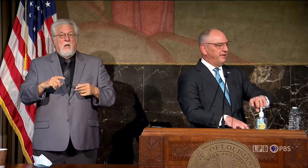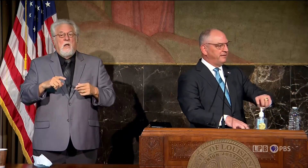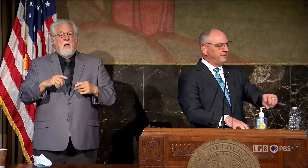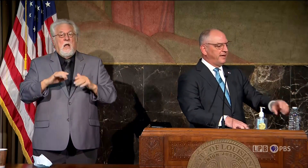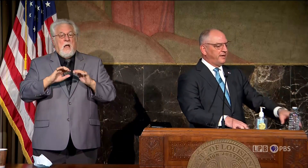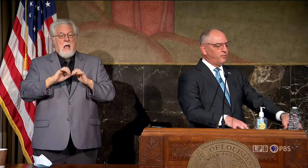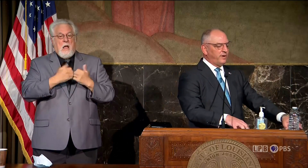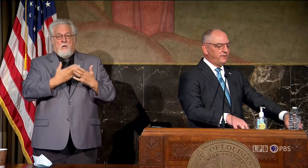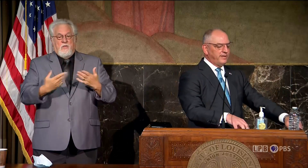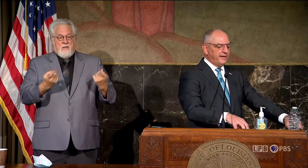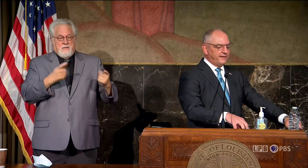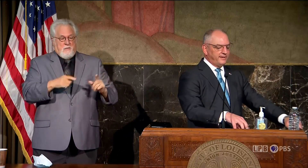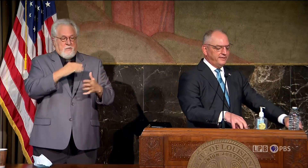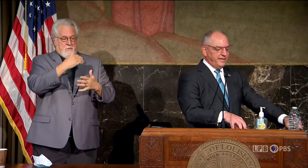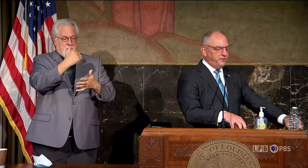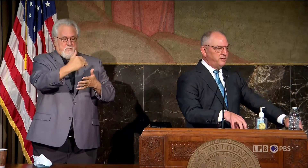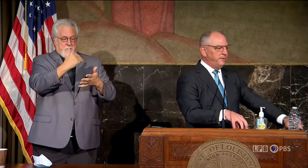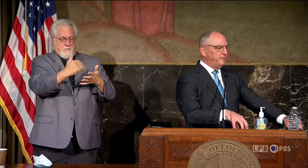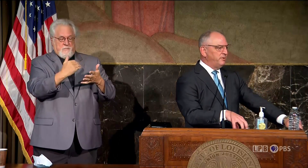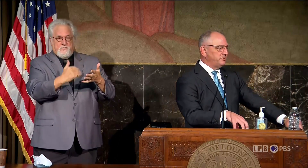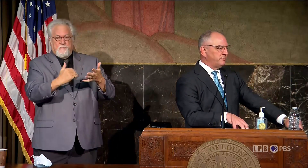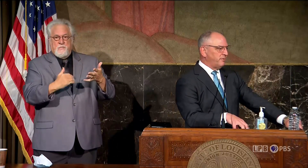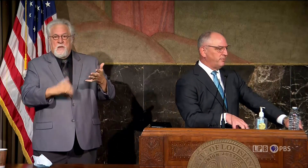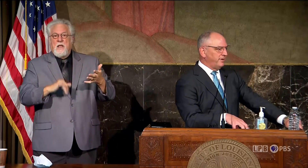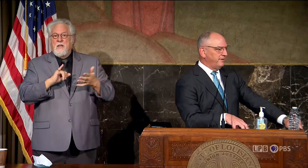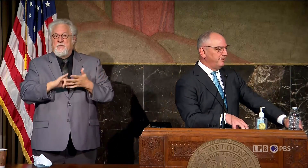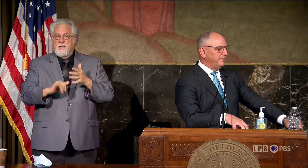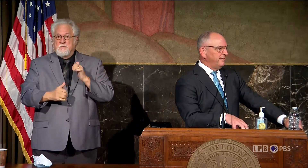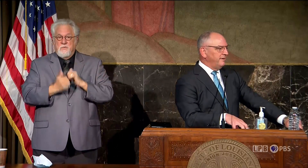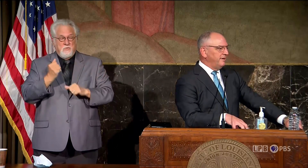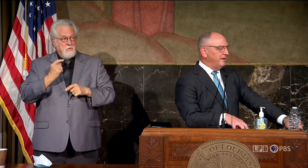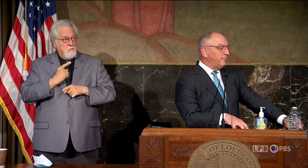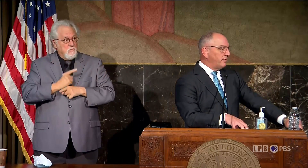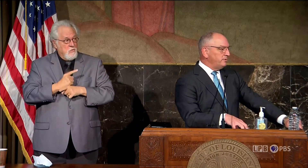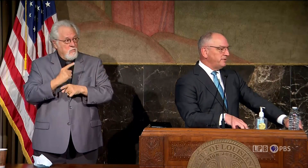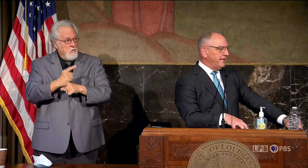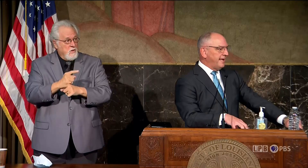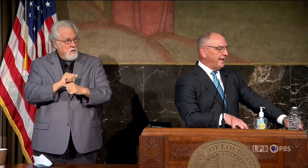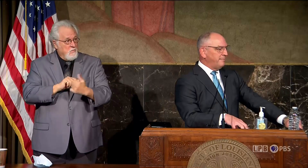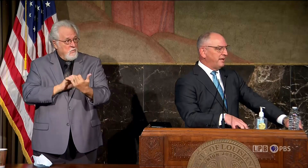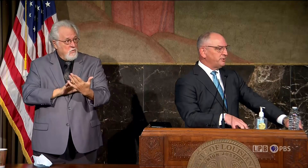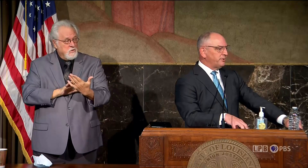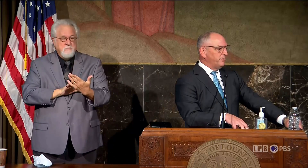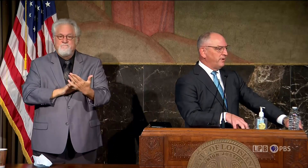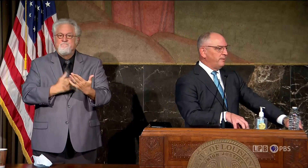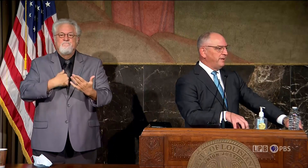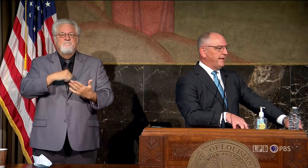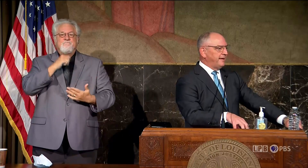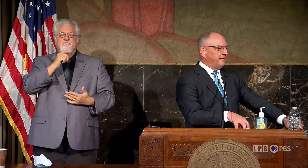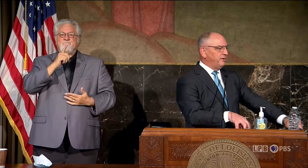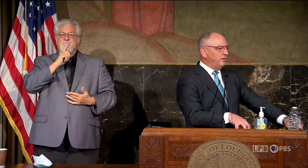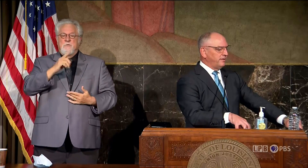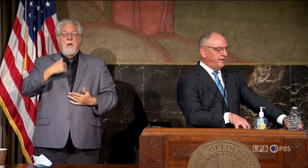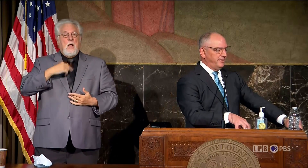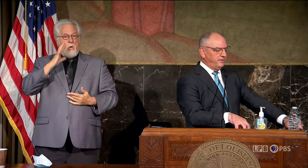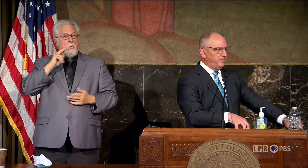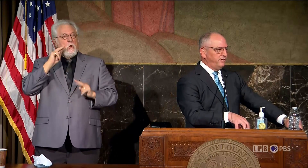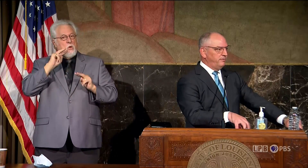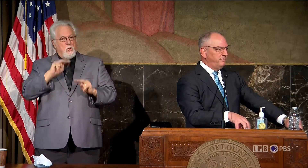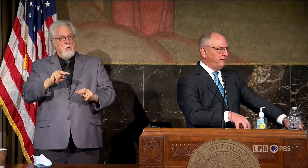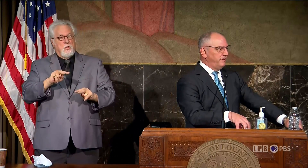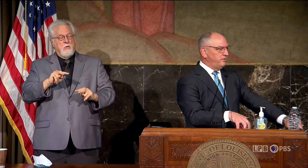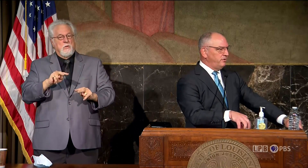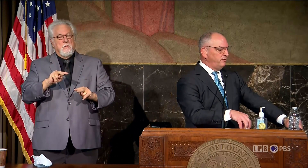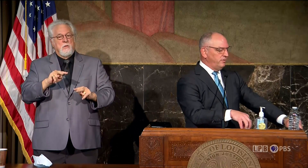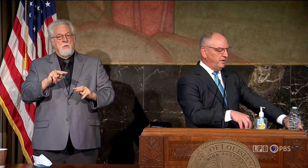of events. And whether that continues to be the most appropriate approach to that, I'm not sure, and we're going to be taking a look